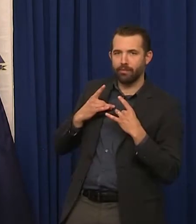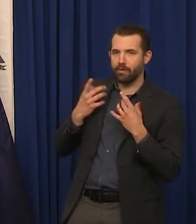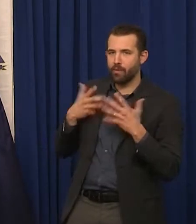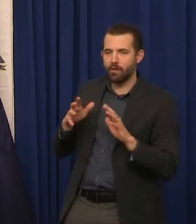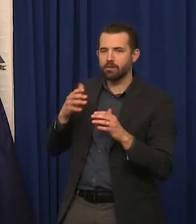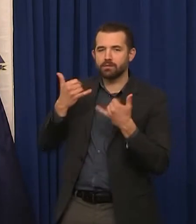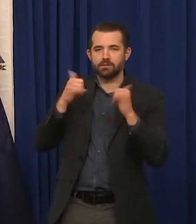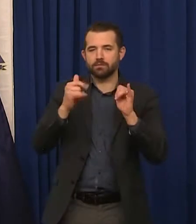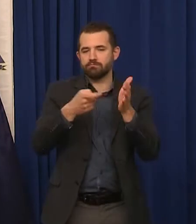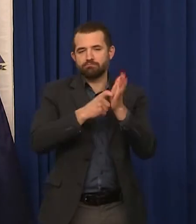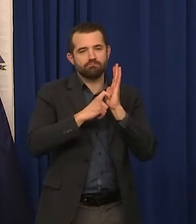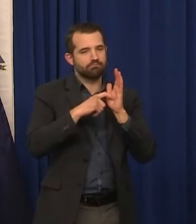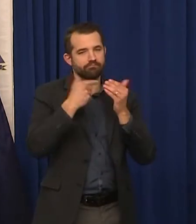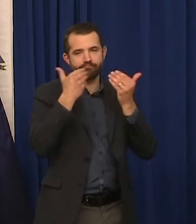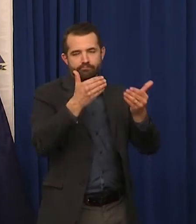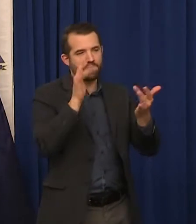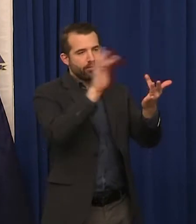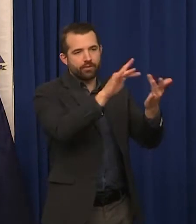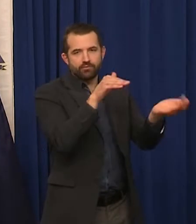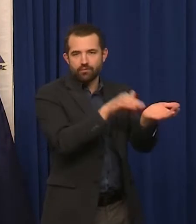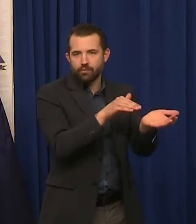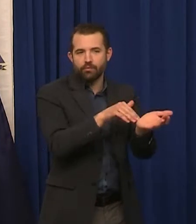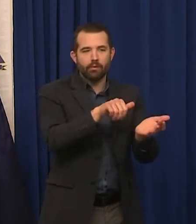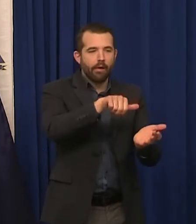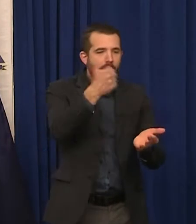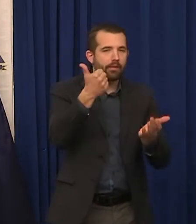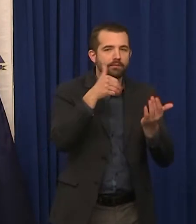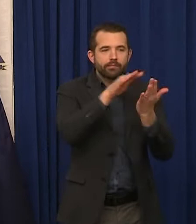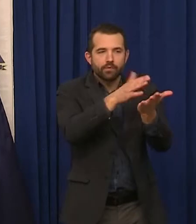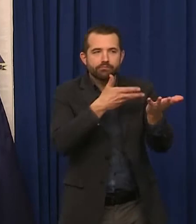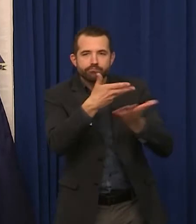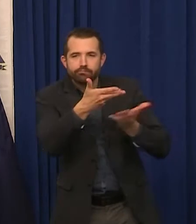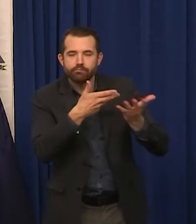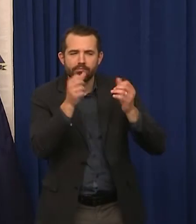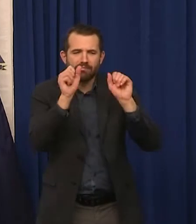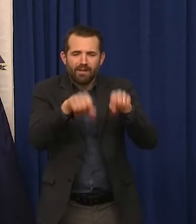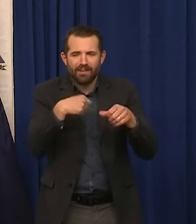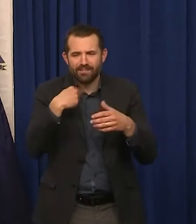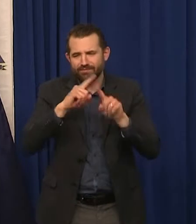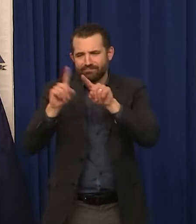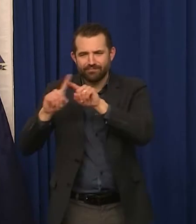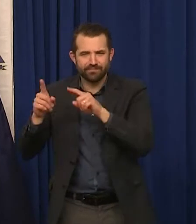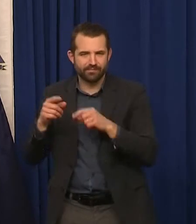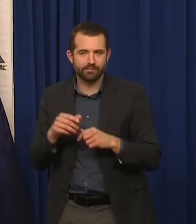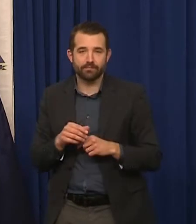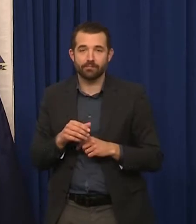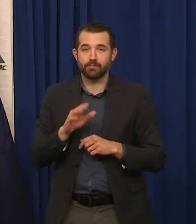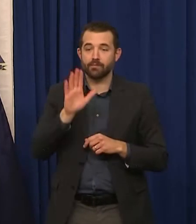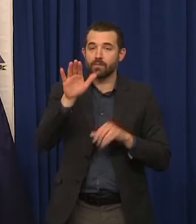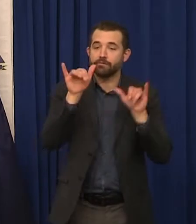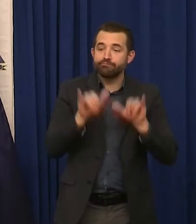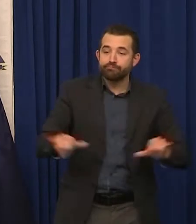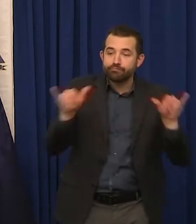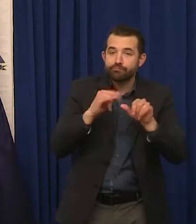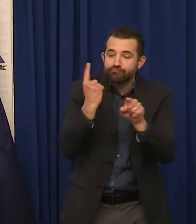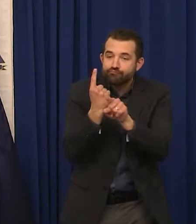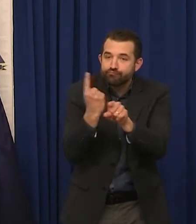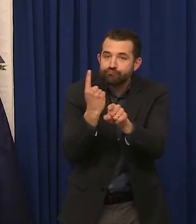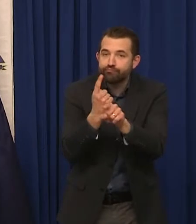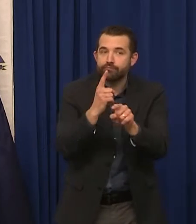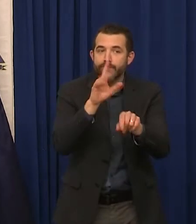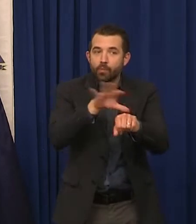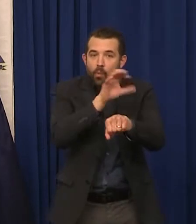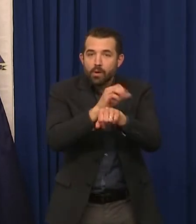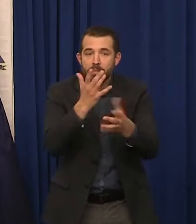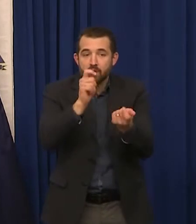know that there are challenges right now in routine medical visits, but given those challenges, communicating with your